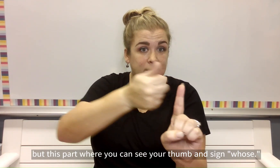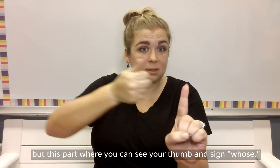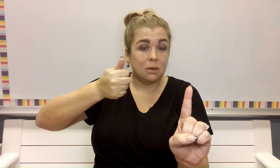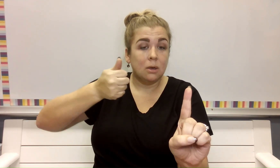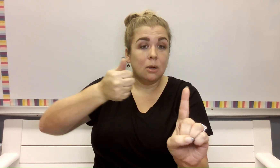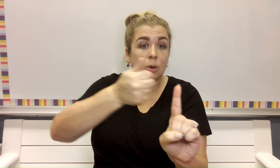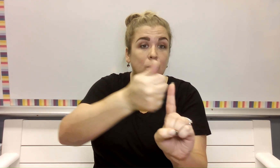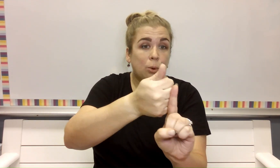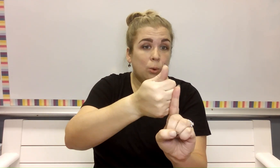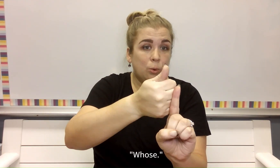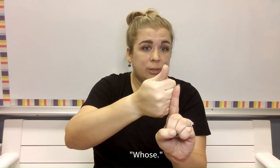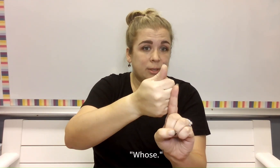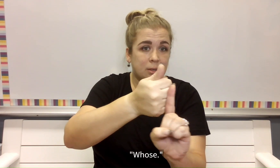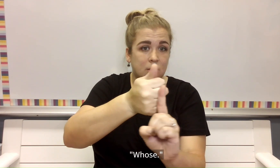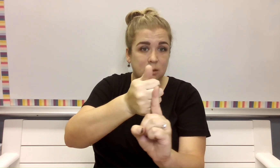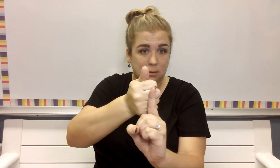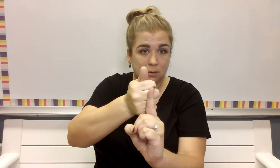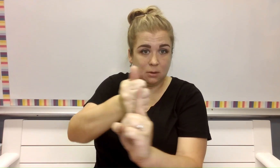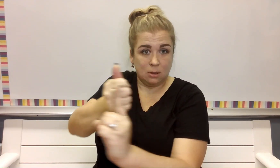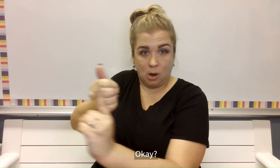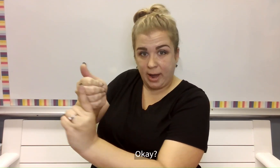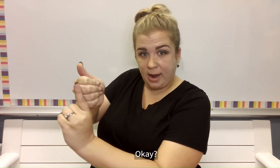whose. Whose. Okay?